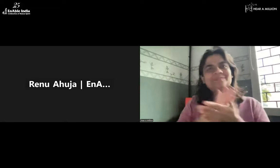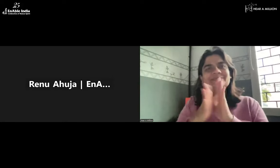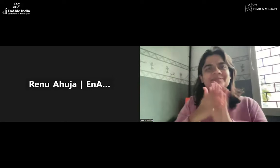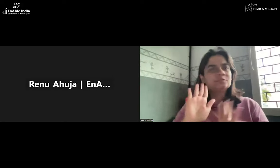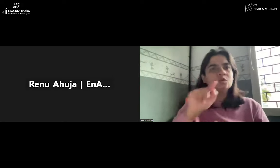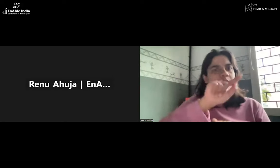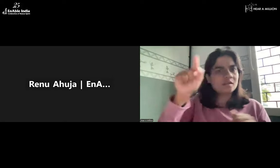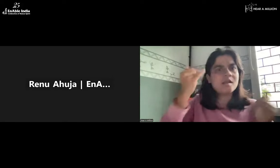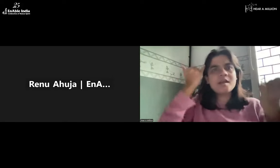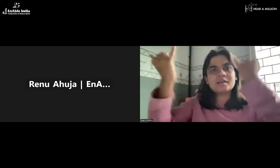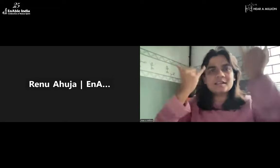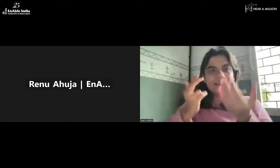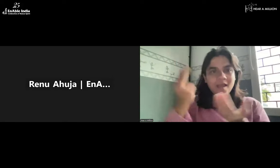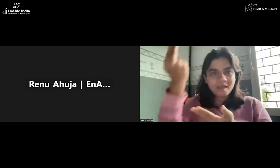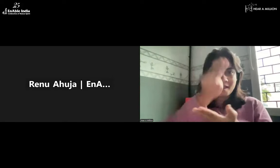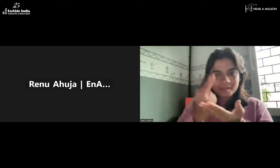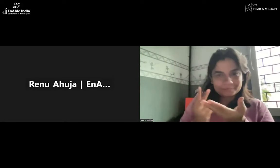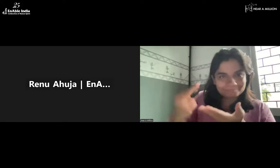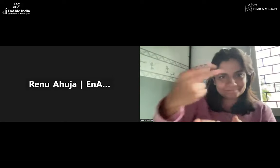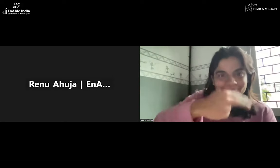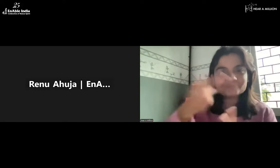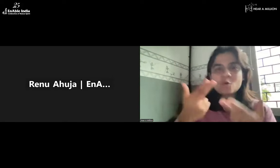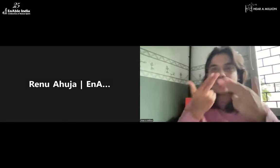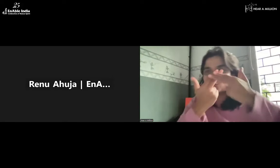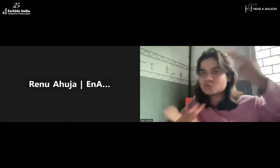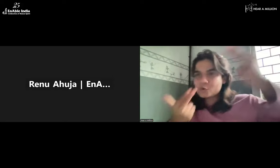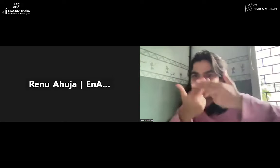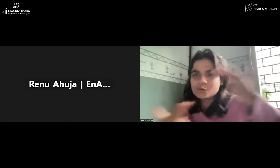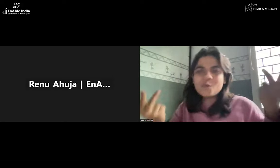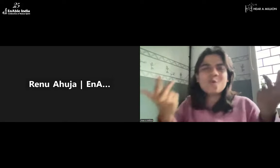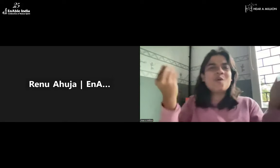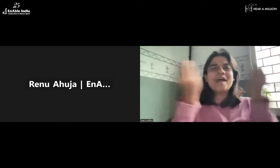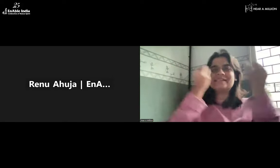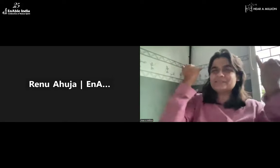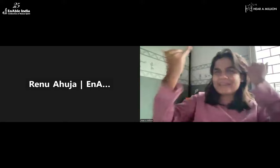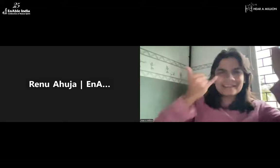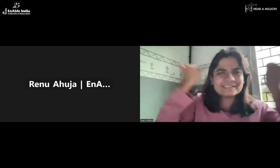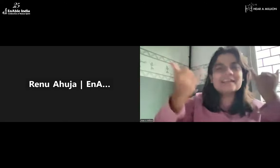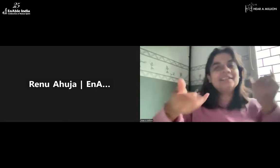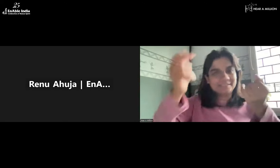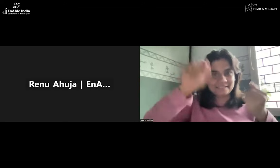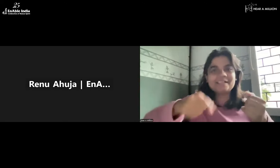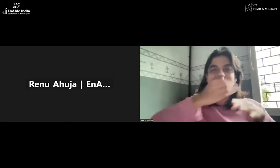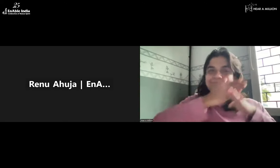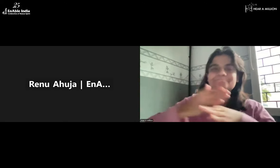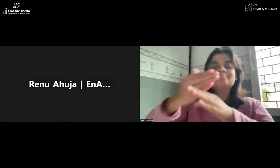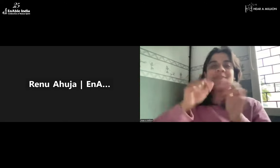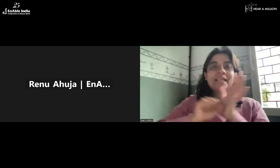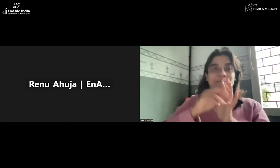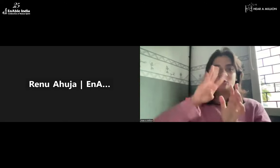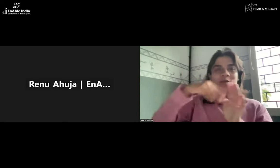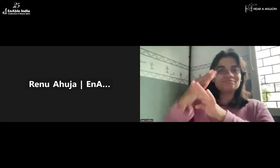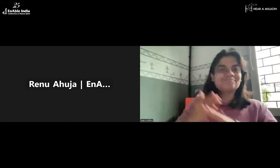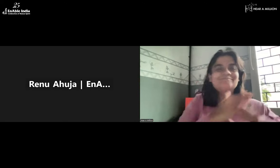understood the question. Will So you be yeah, able to I answer would now? want to be you, but if I wanted to be an animal, I would like to be a